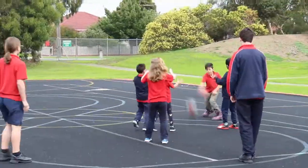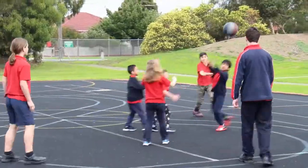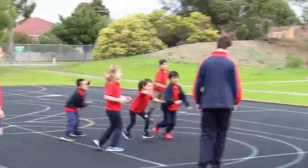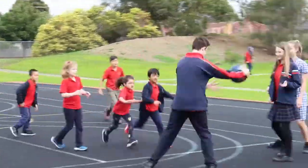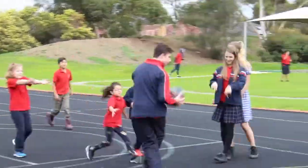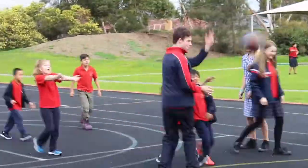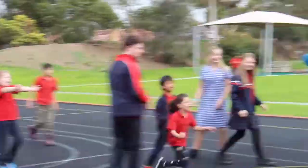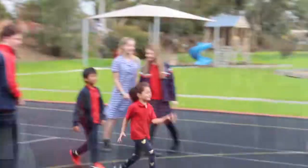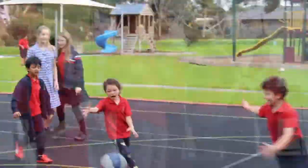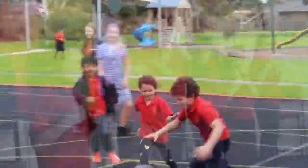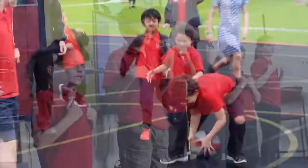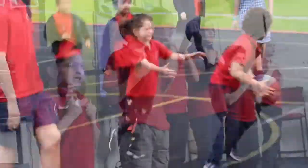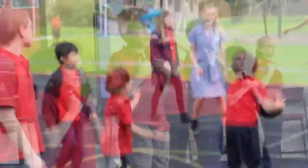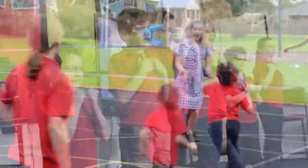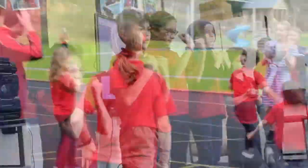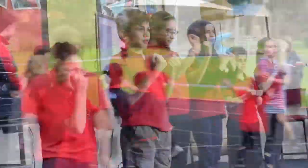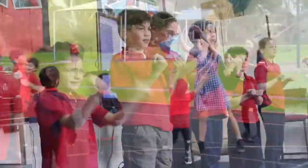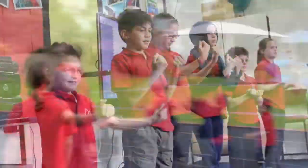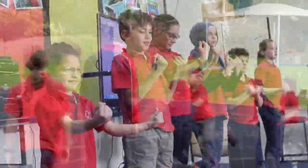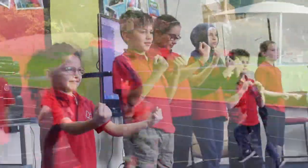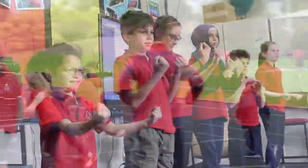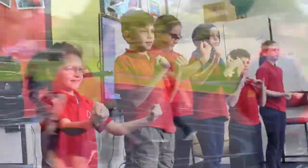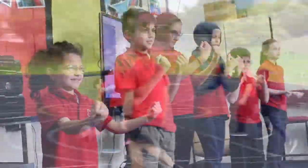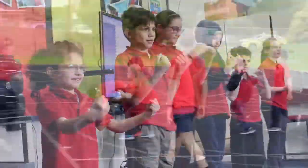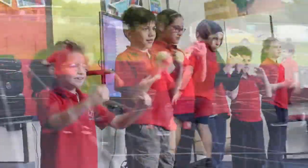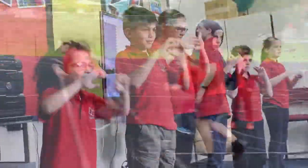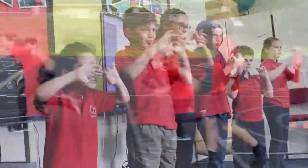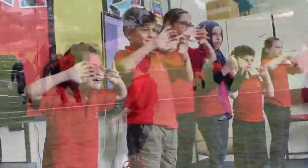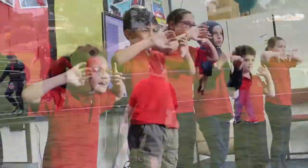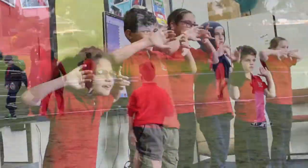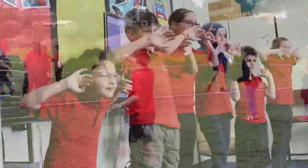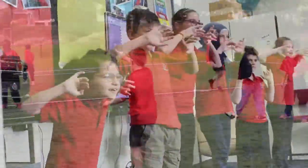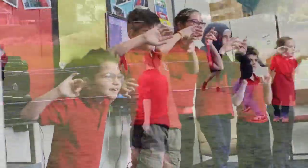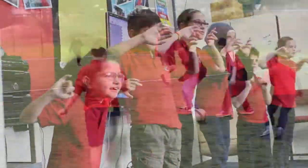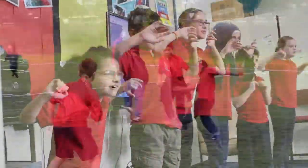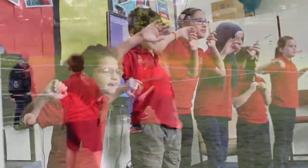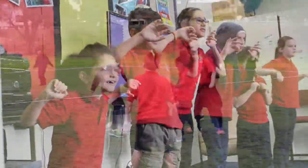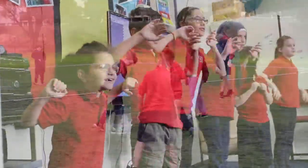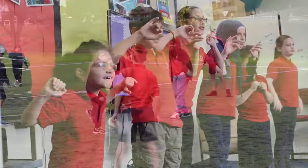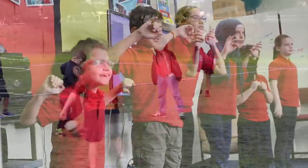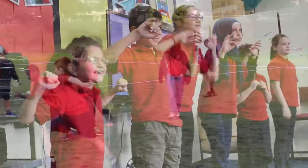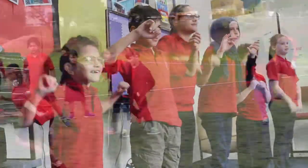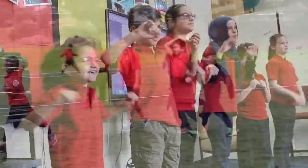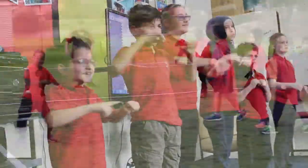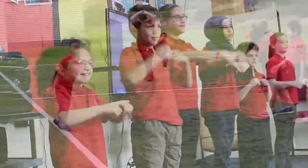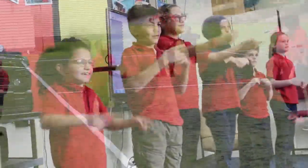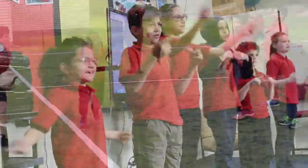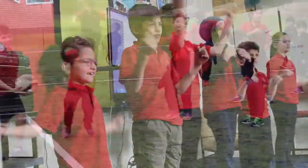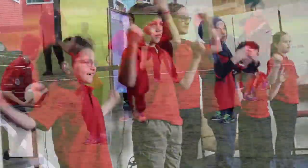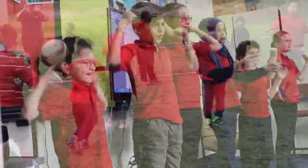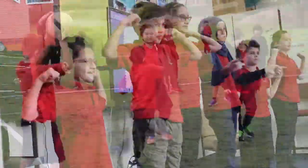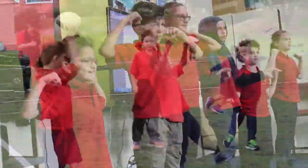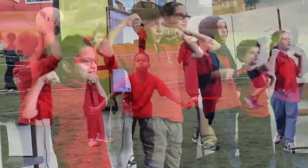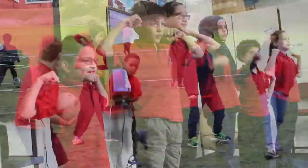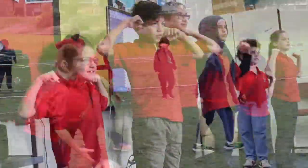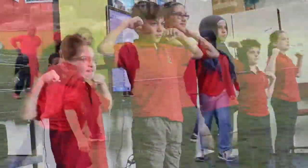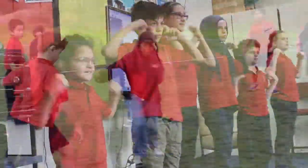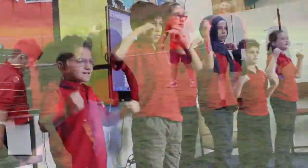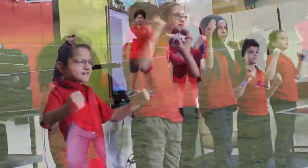see. Will you be there when all is revealed? You have the power